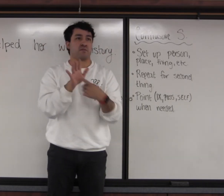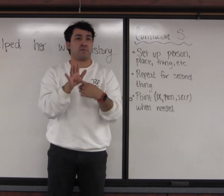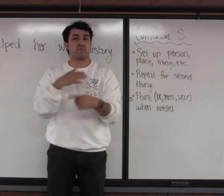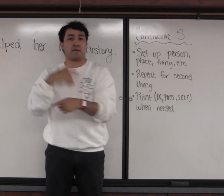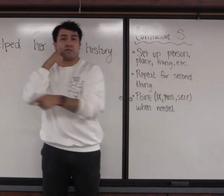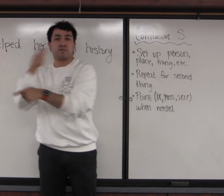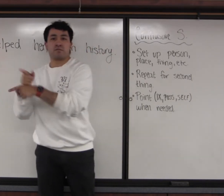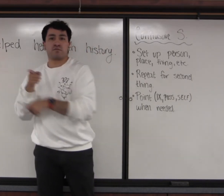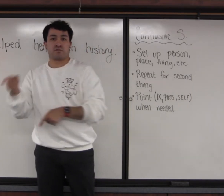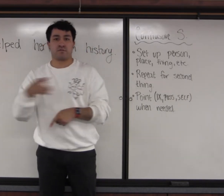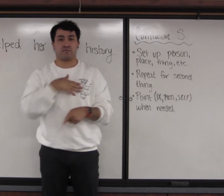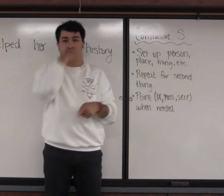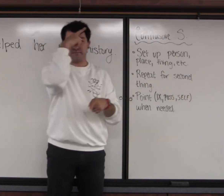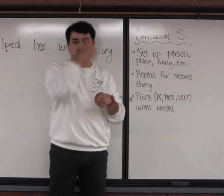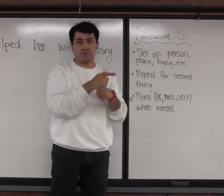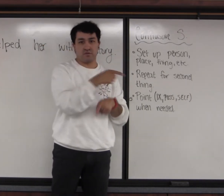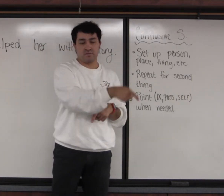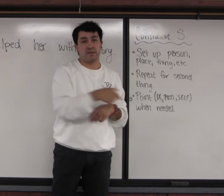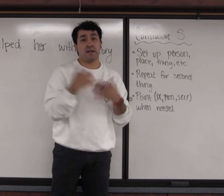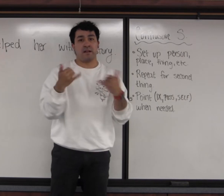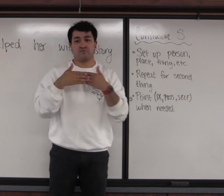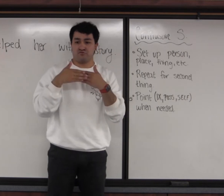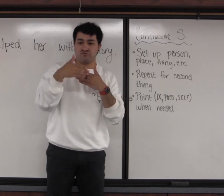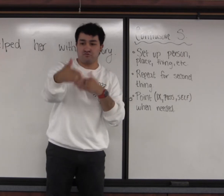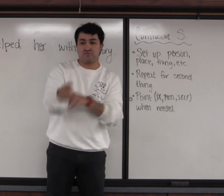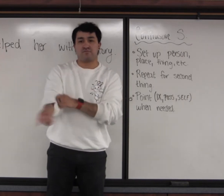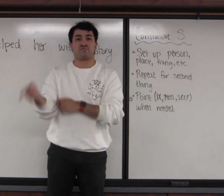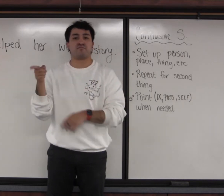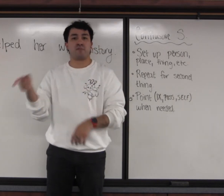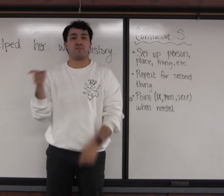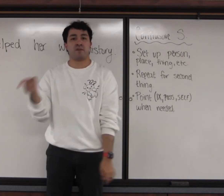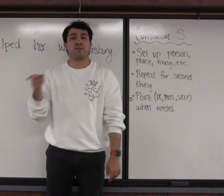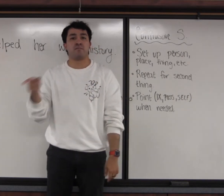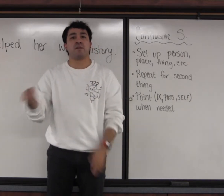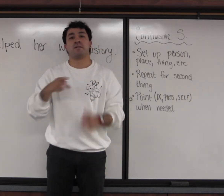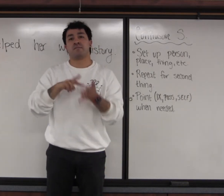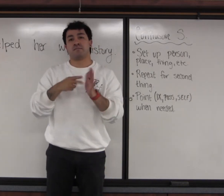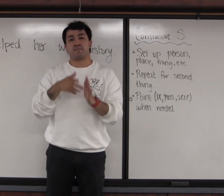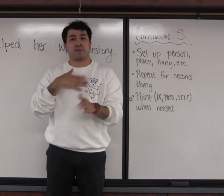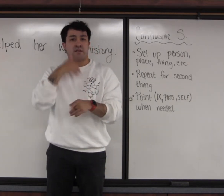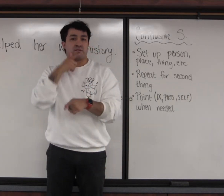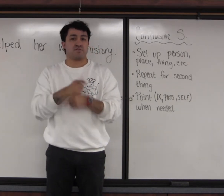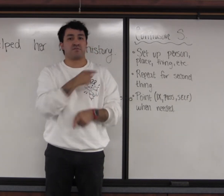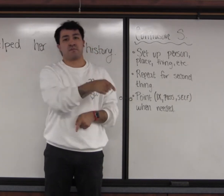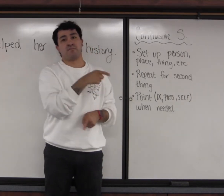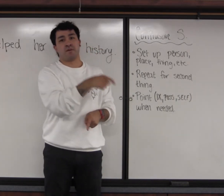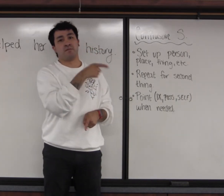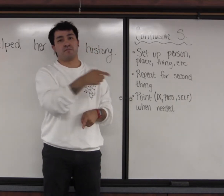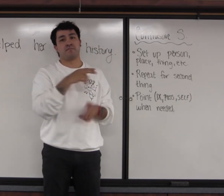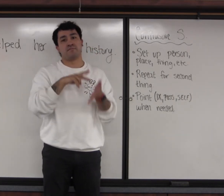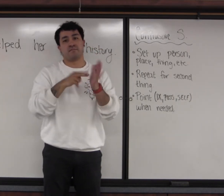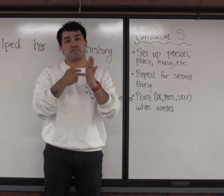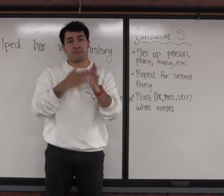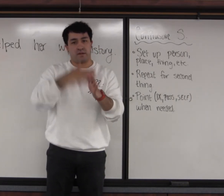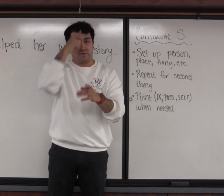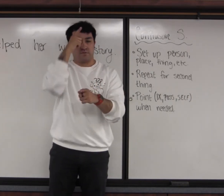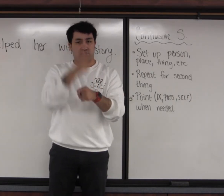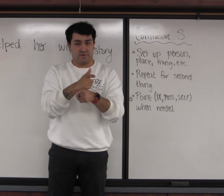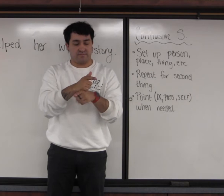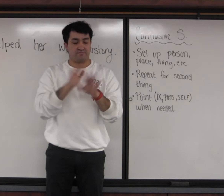So, for example, my sister's there, my brother's there. Done. Okay, so as from now on, whenever I point to my right, it's my sister. If I point to the left, it's my